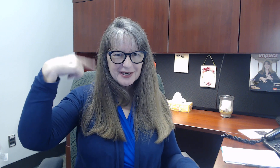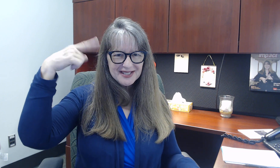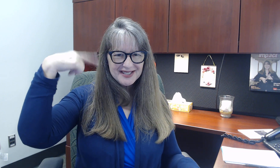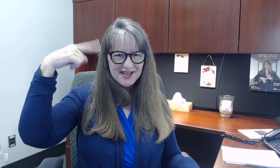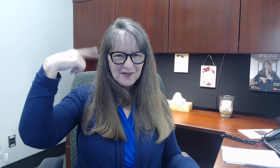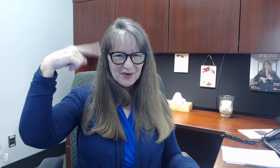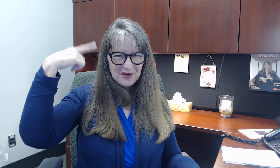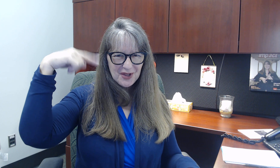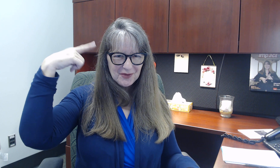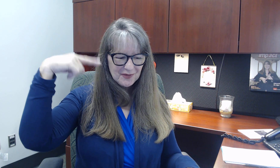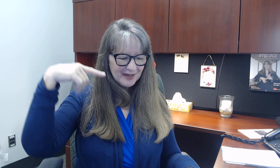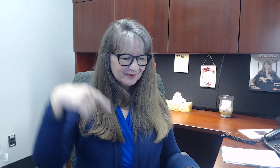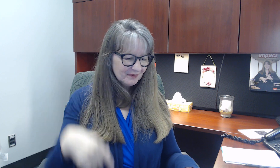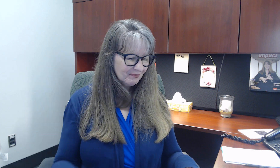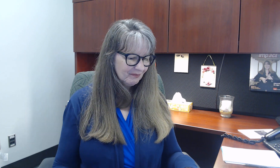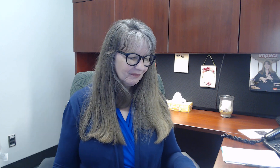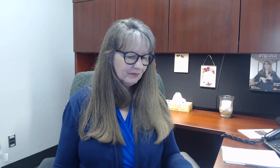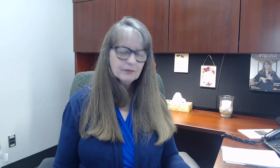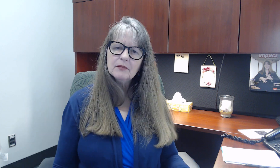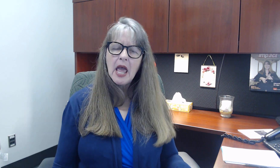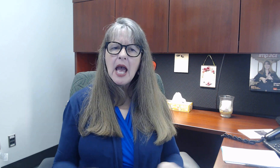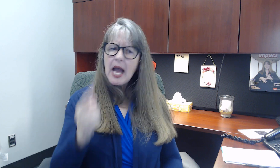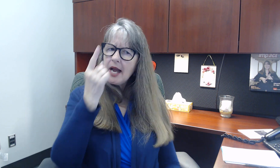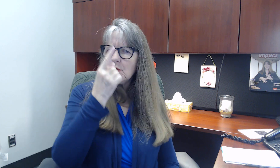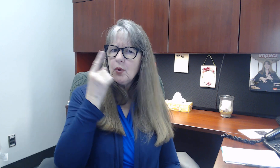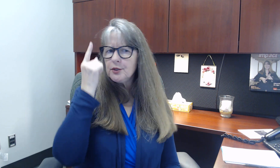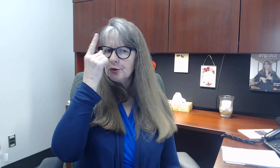Crazy. Everyone knows that one, right? I wonder.